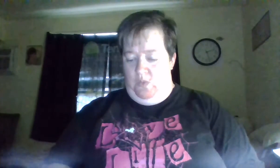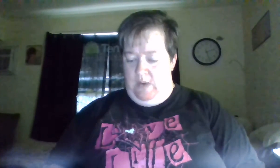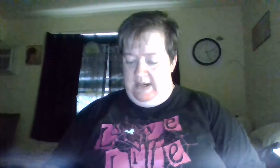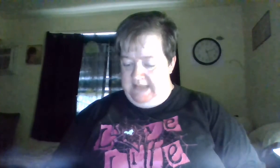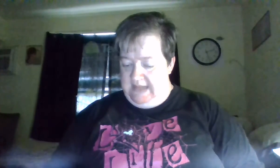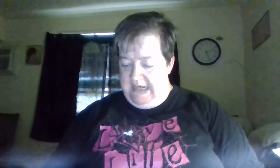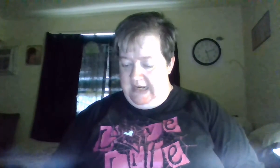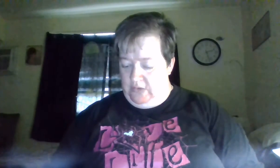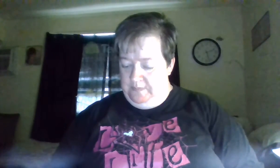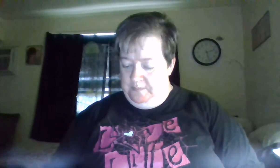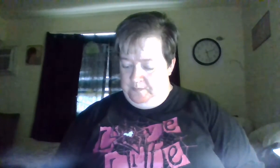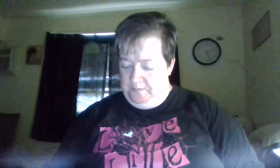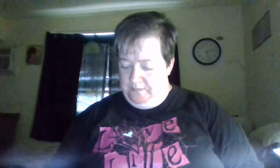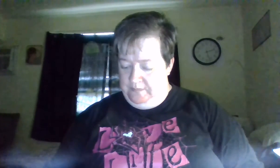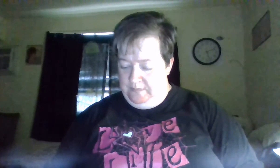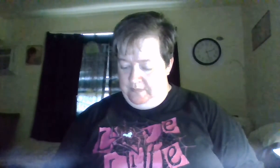When he says here,